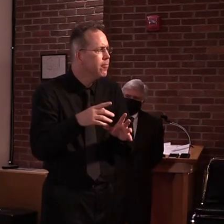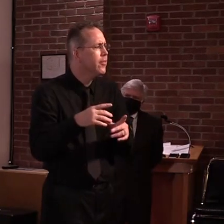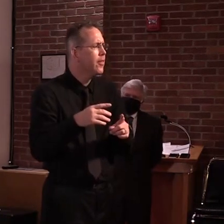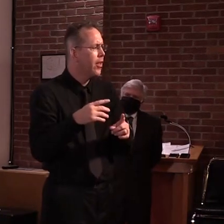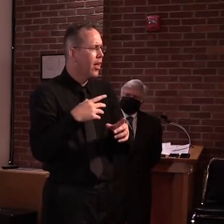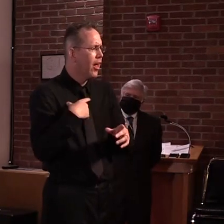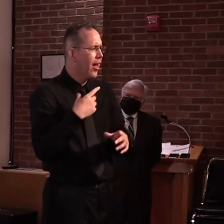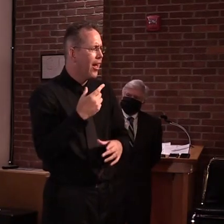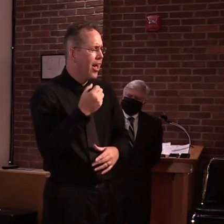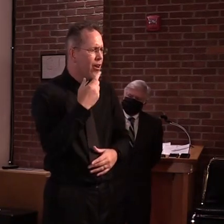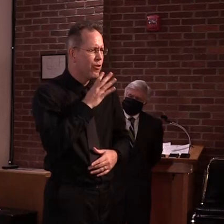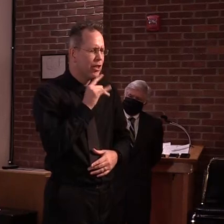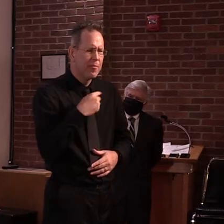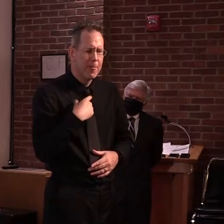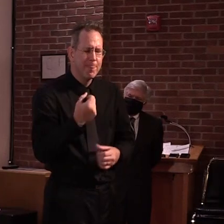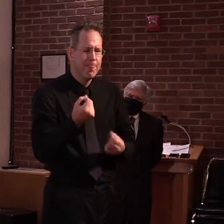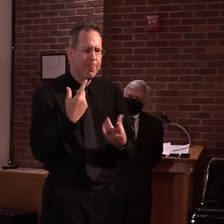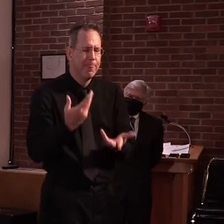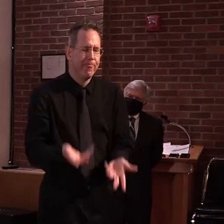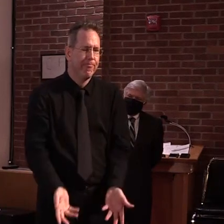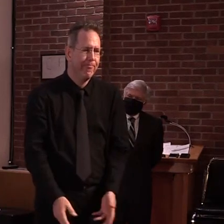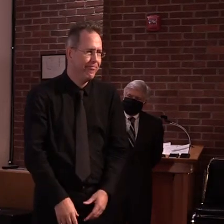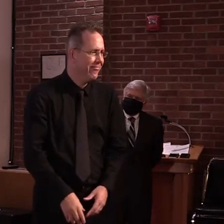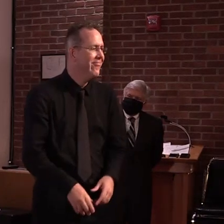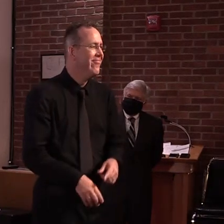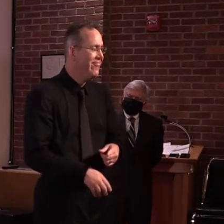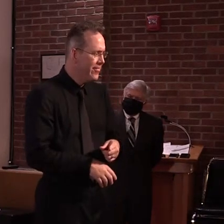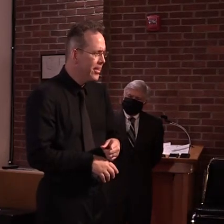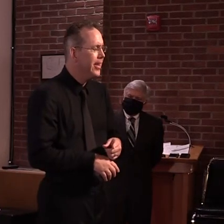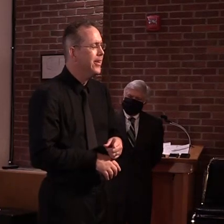that. Wait a minute.